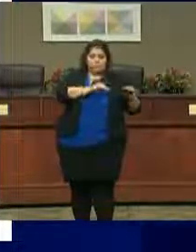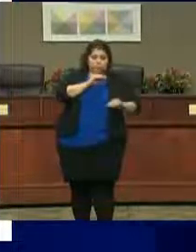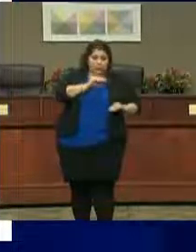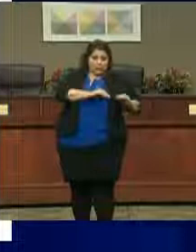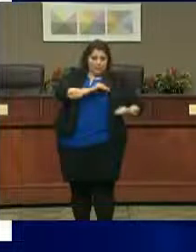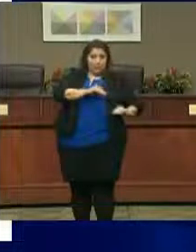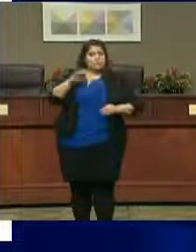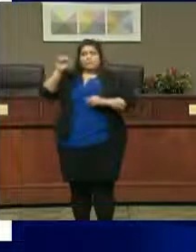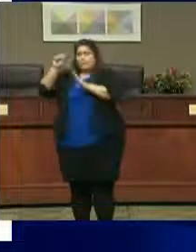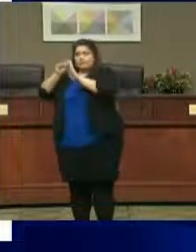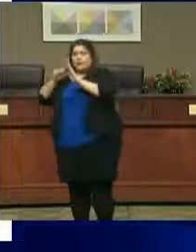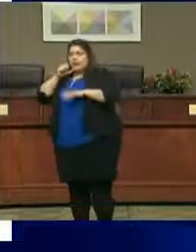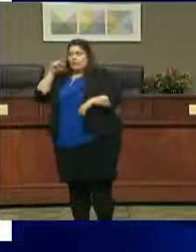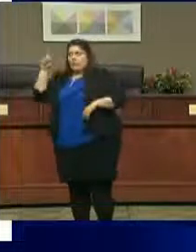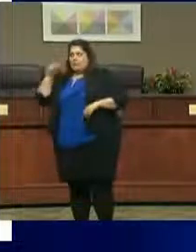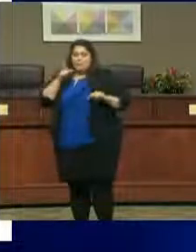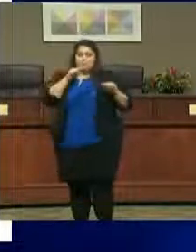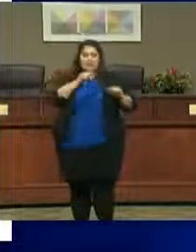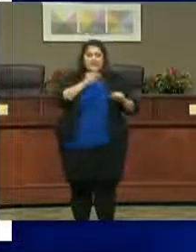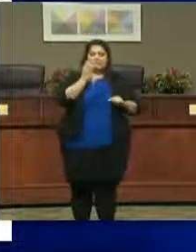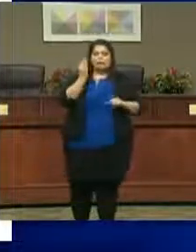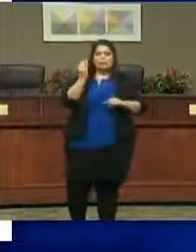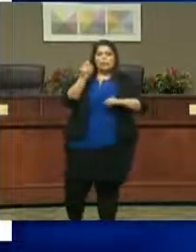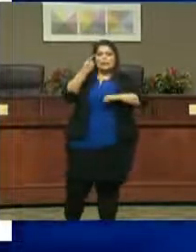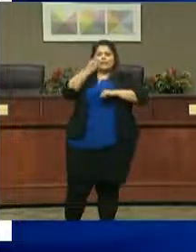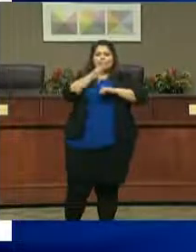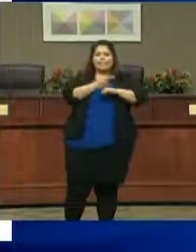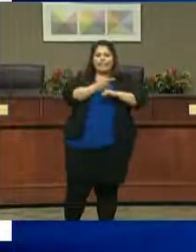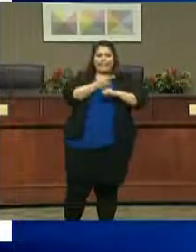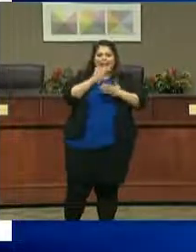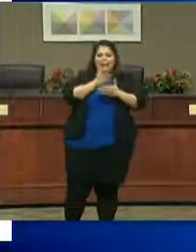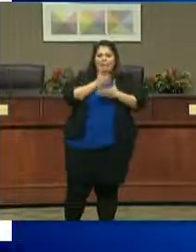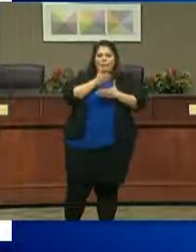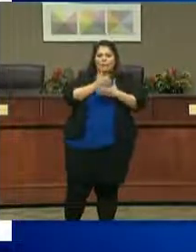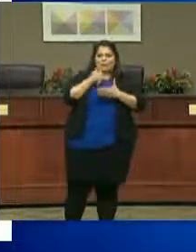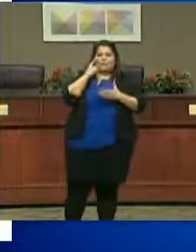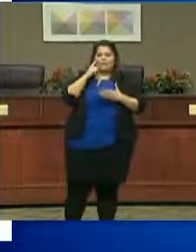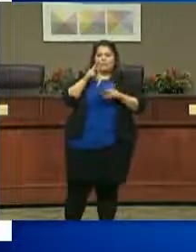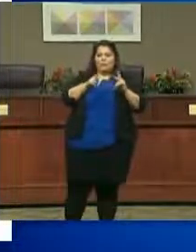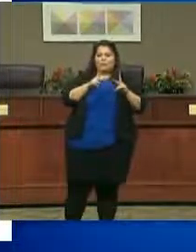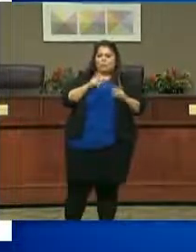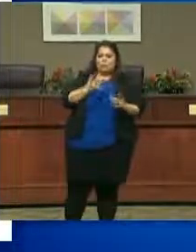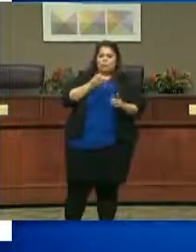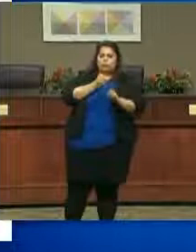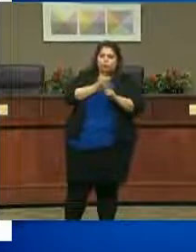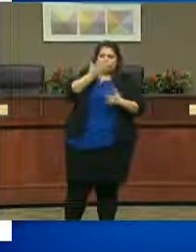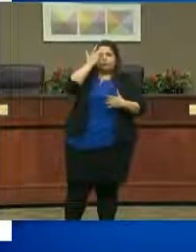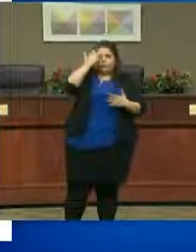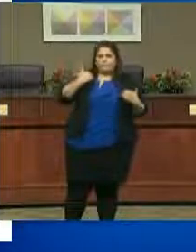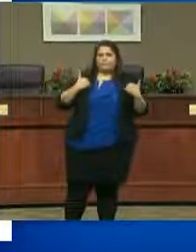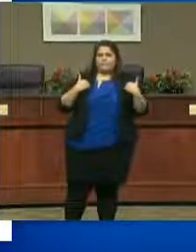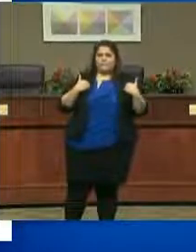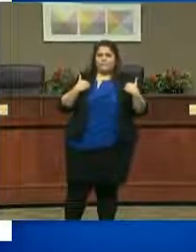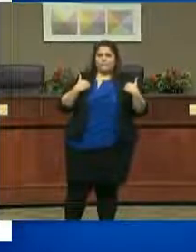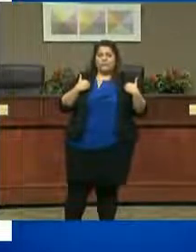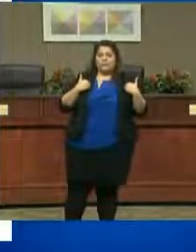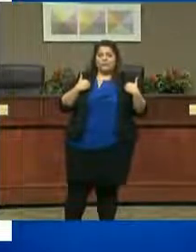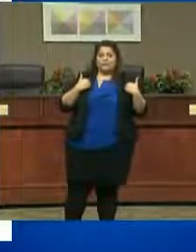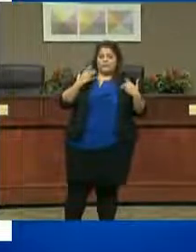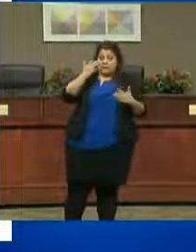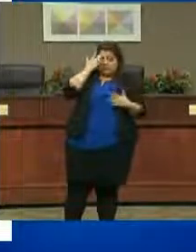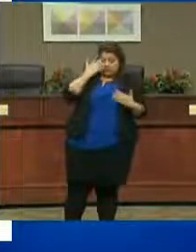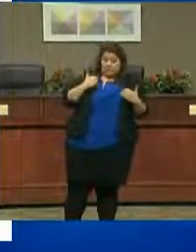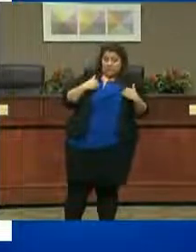average 14-day of positivity rate. We use it better this way because positivity rate